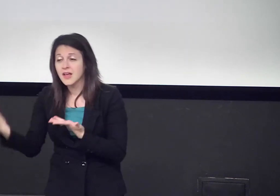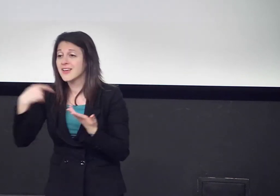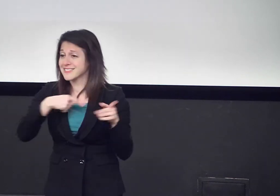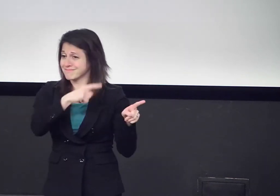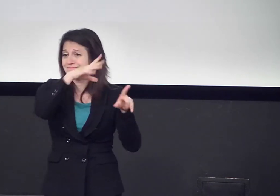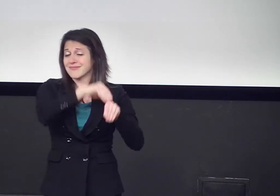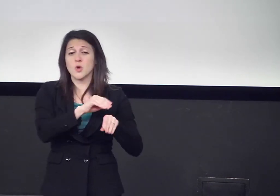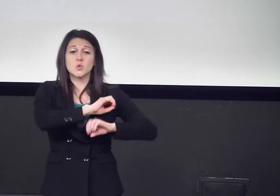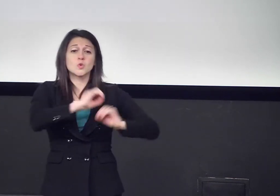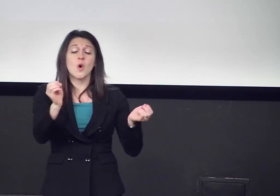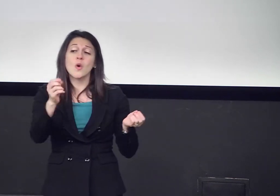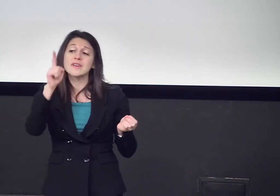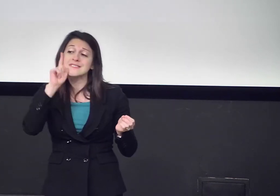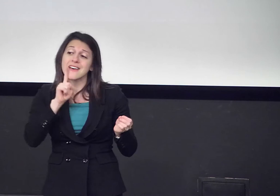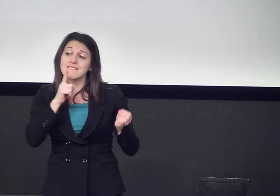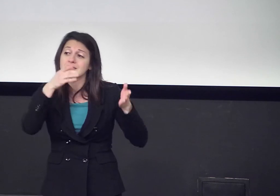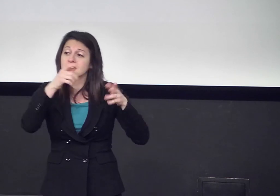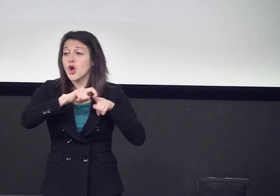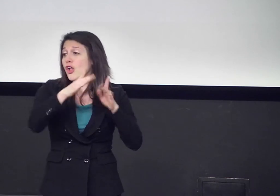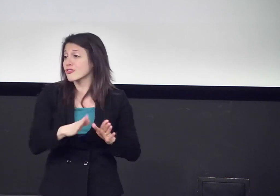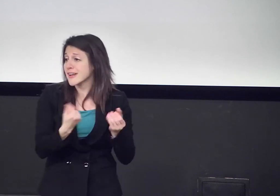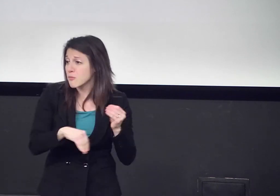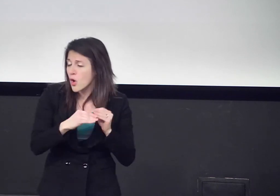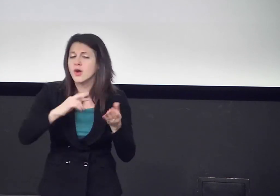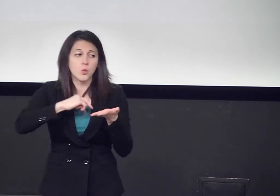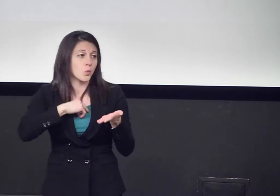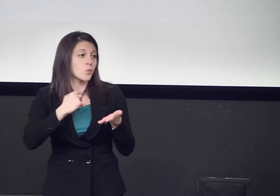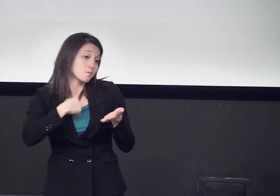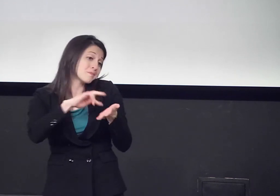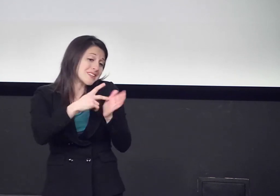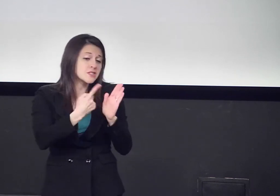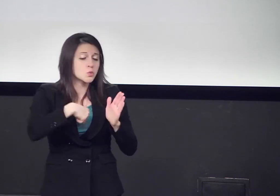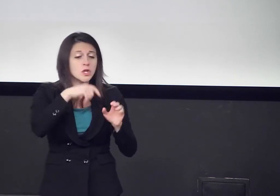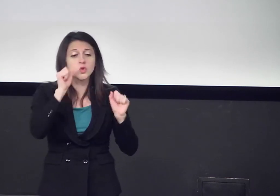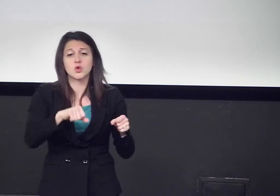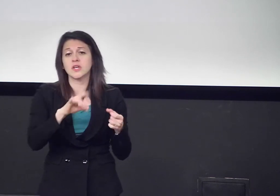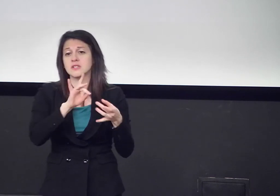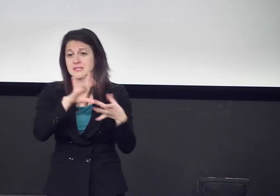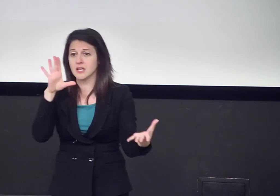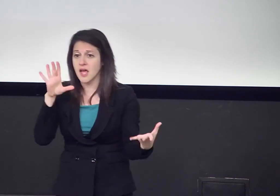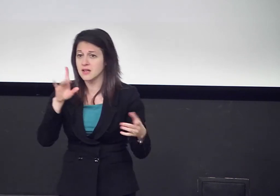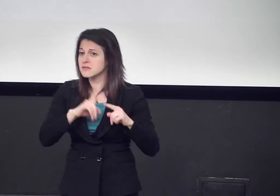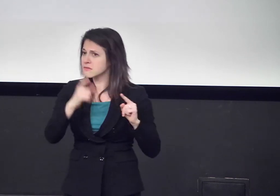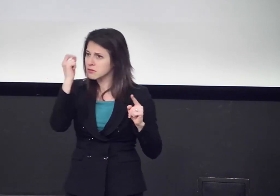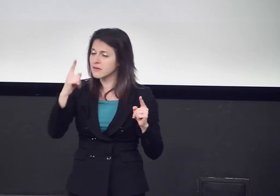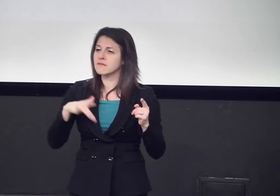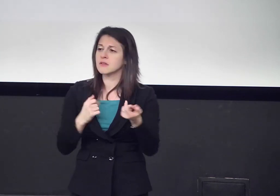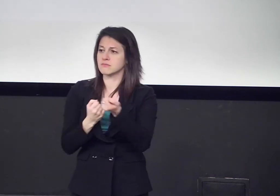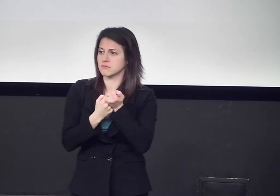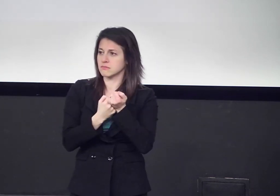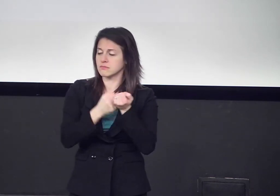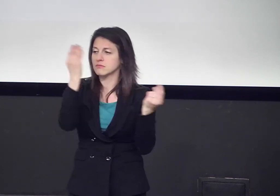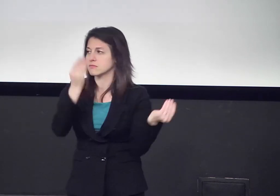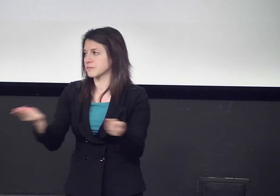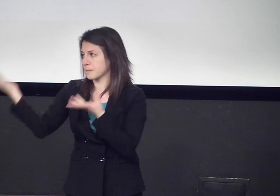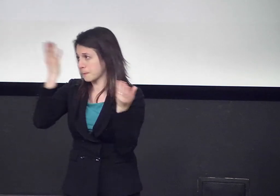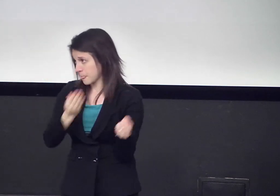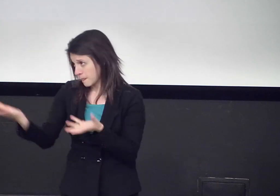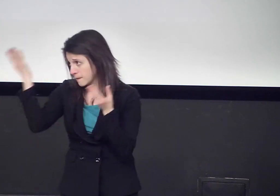seen when the caller was connected. So even though there was not a deaf caller connected any longer, and they were disconnected from that deaf